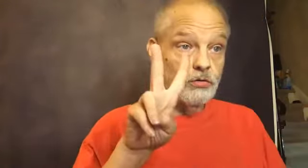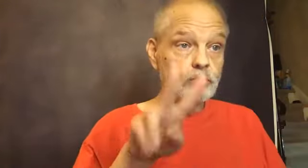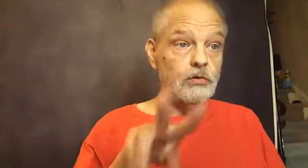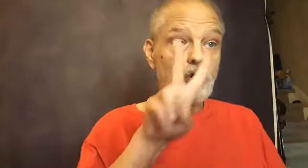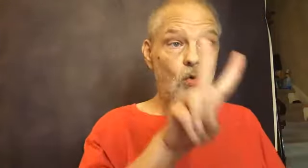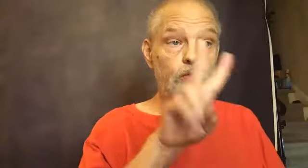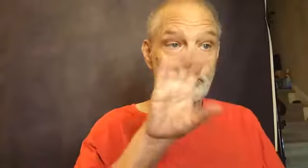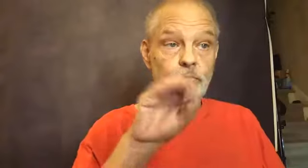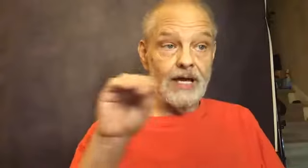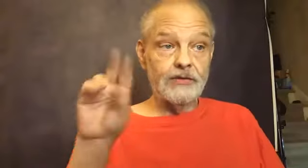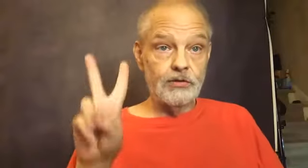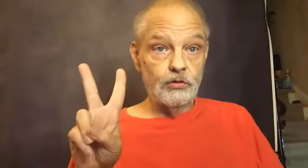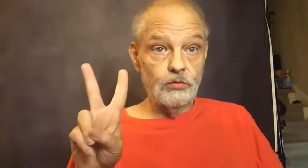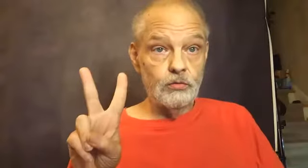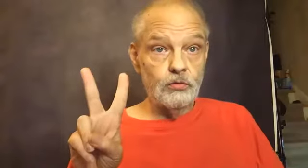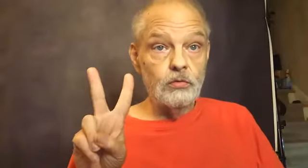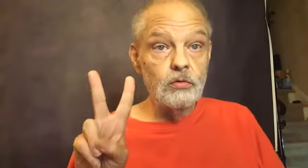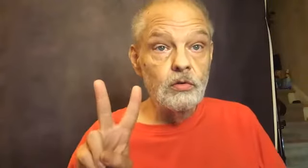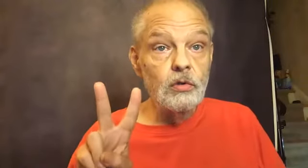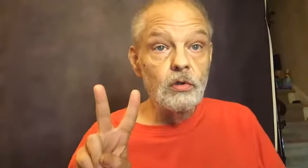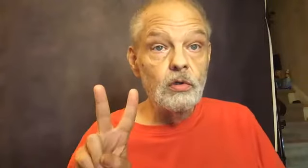2002, or 2002.